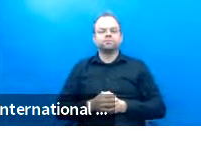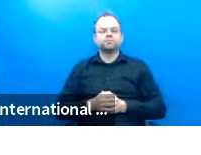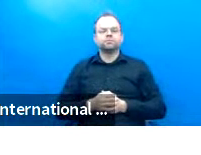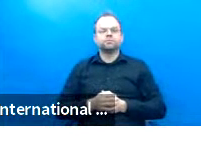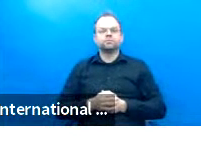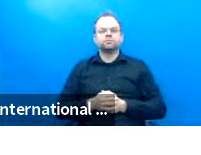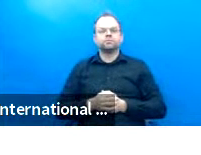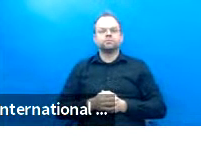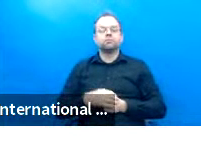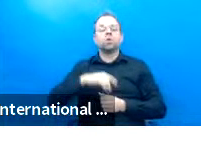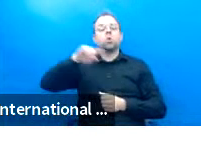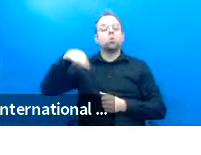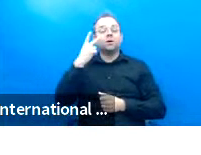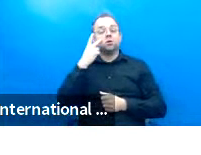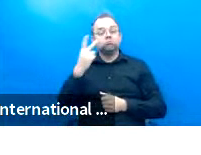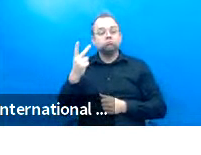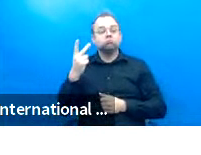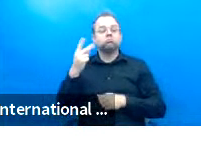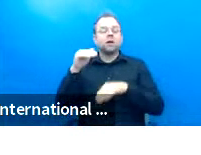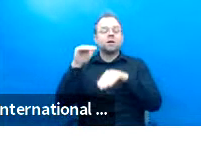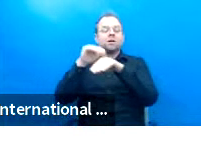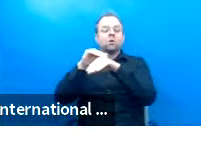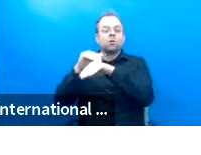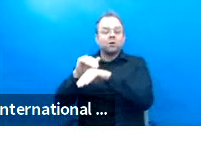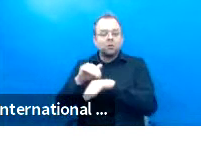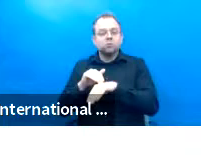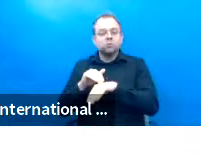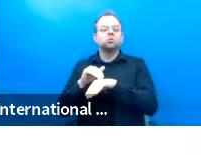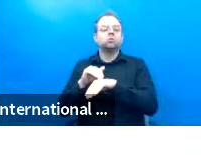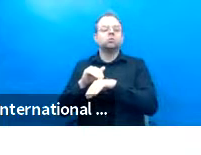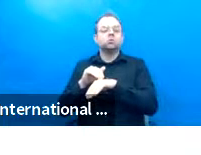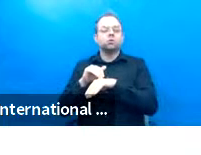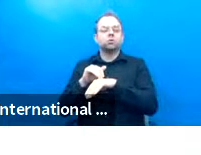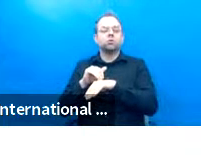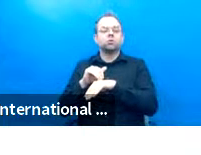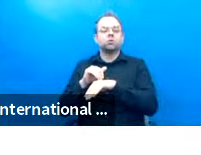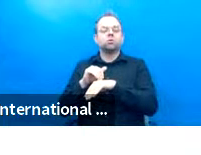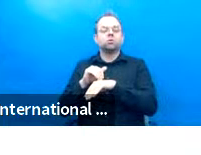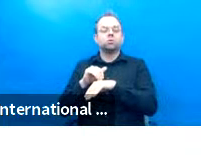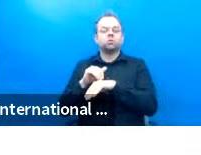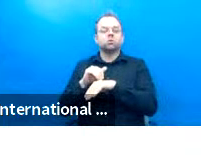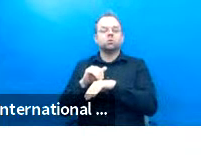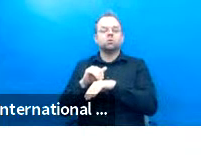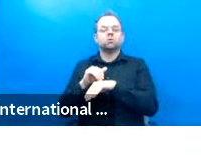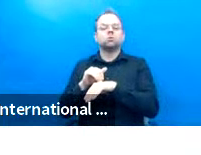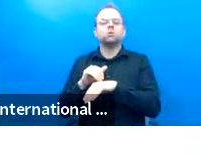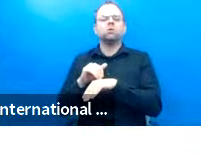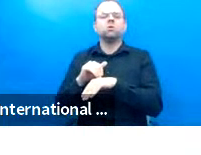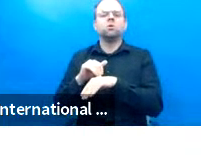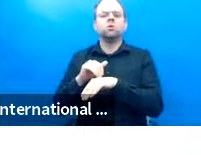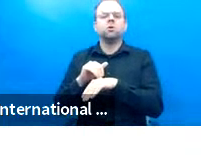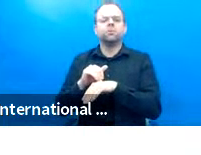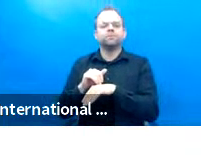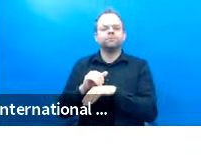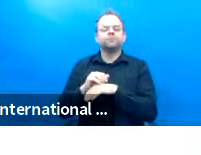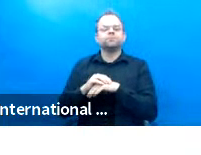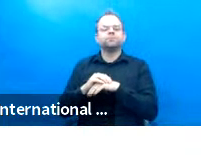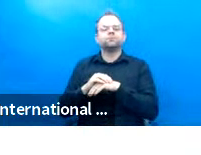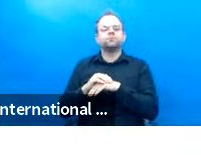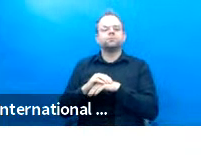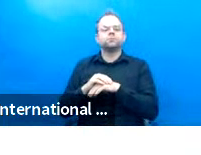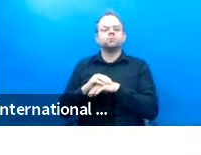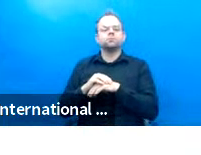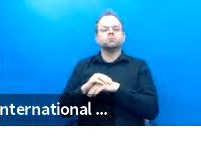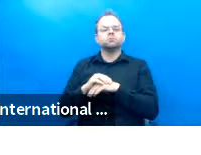education institutions should provide more information on the accessibility of the destination, transport, housing, and campus, instead of only